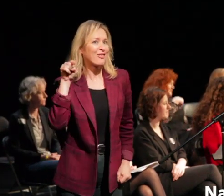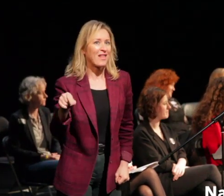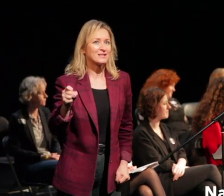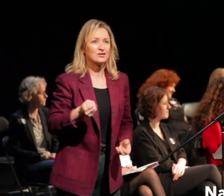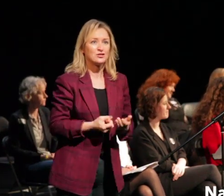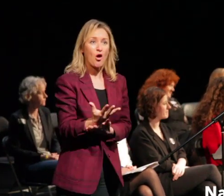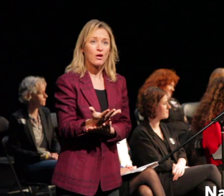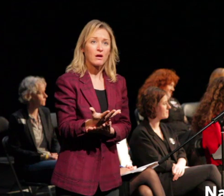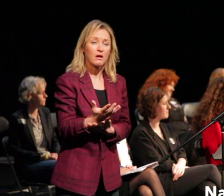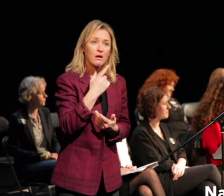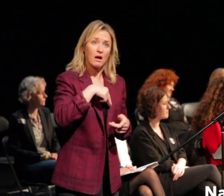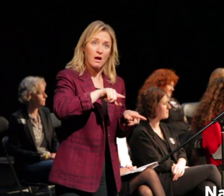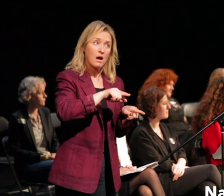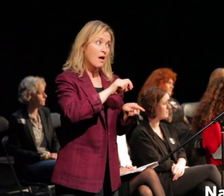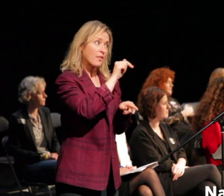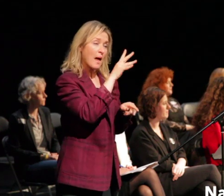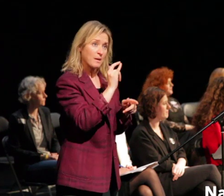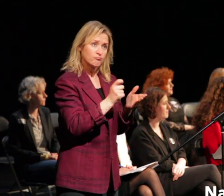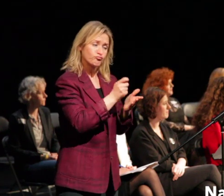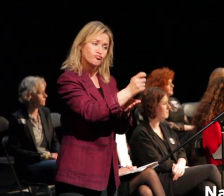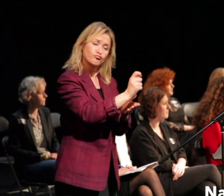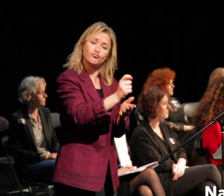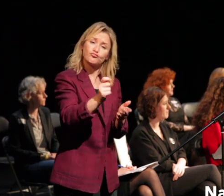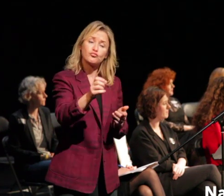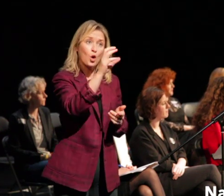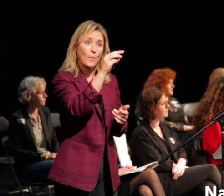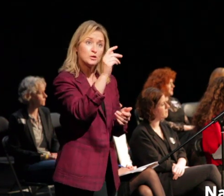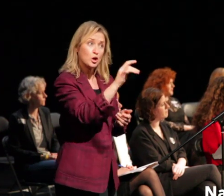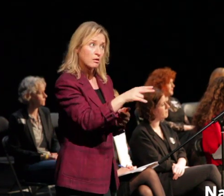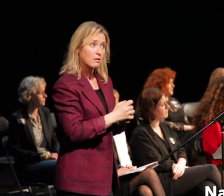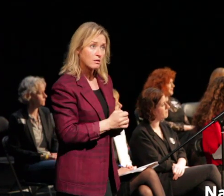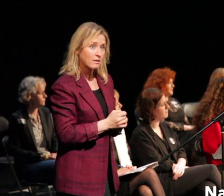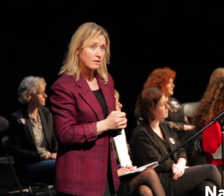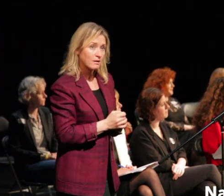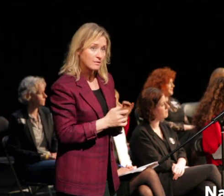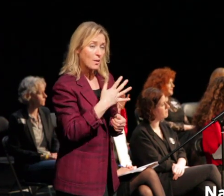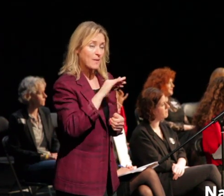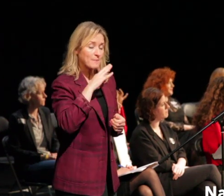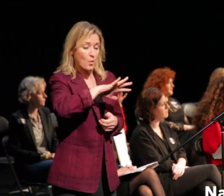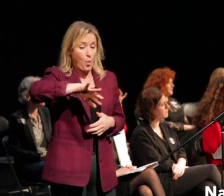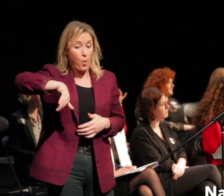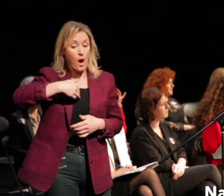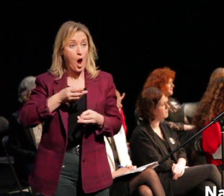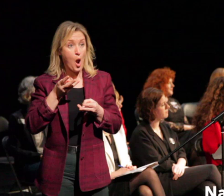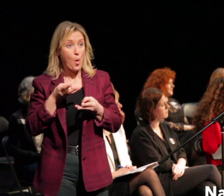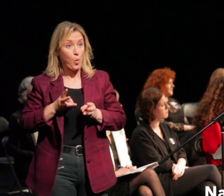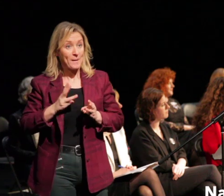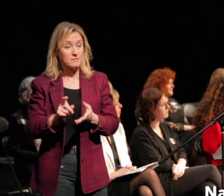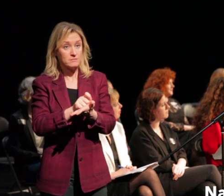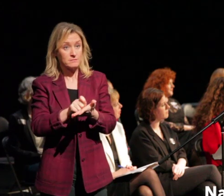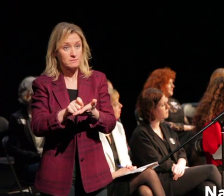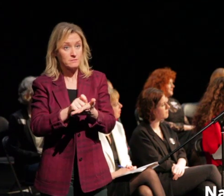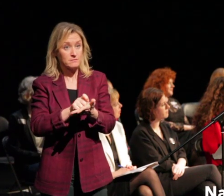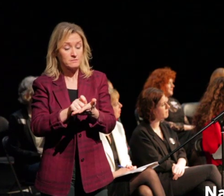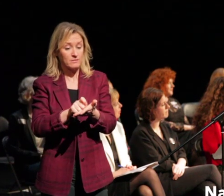Yet women are being commissioned by this theatre. The implication, therefore, is that whatever it is we are writing, it does not accord to the concept of national